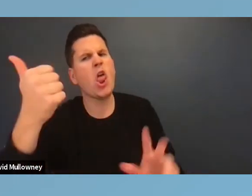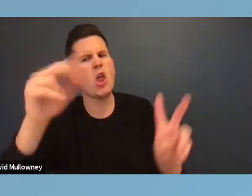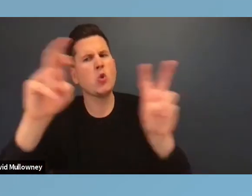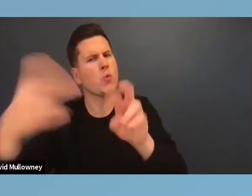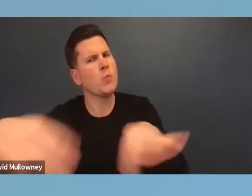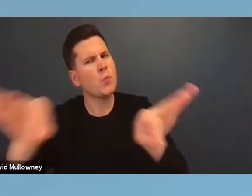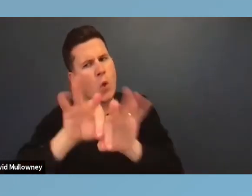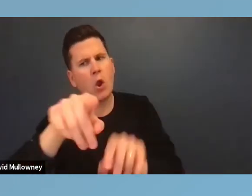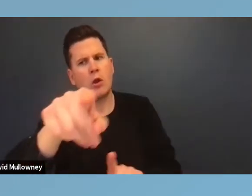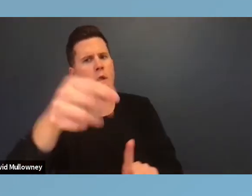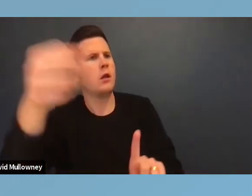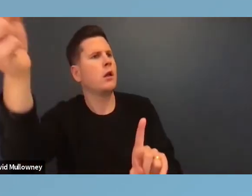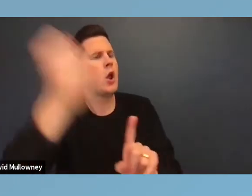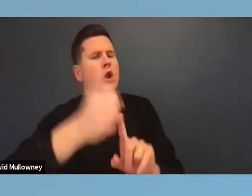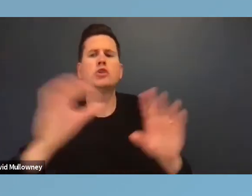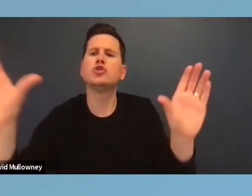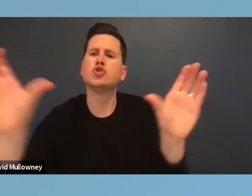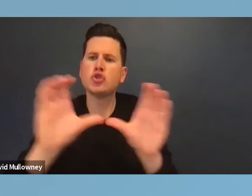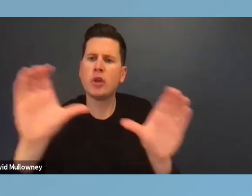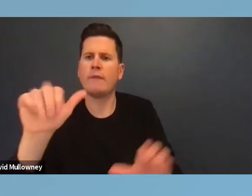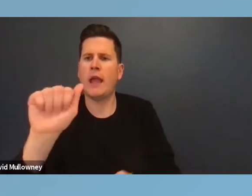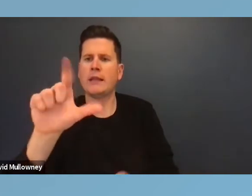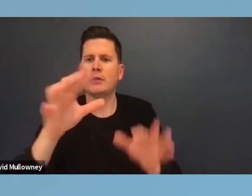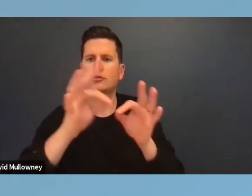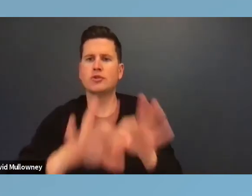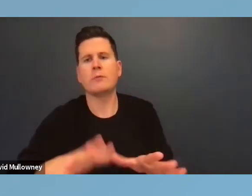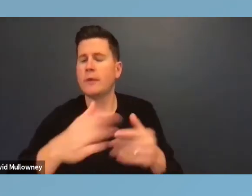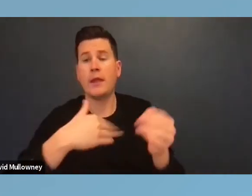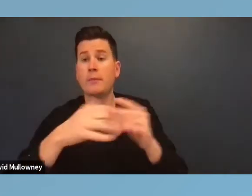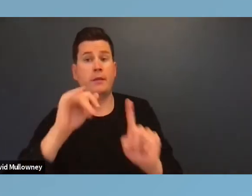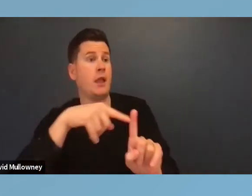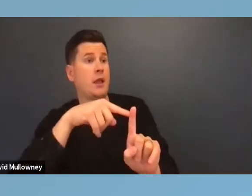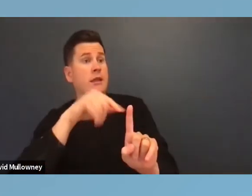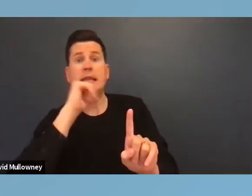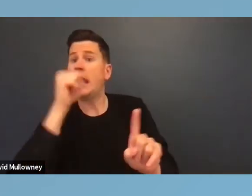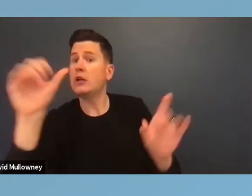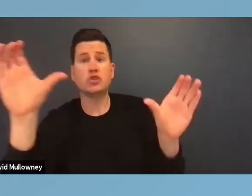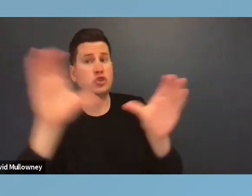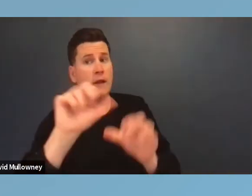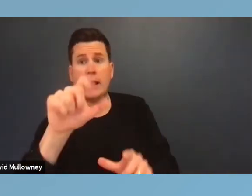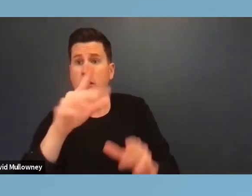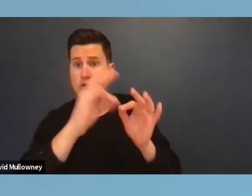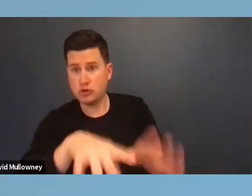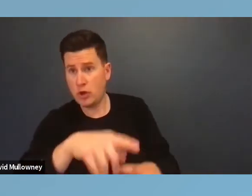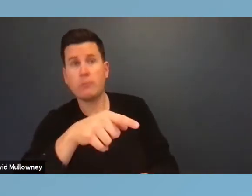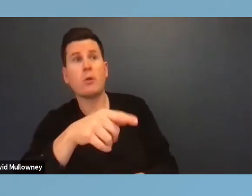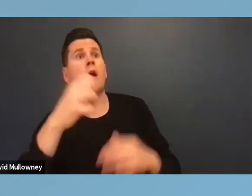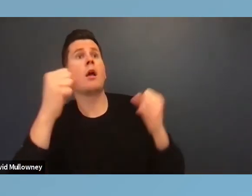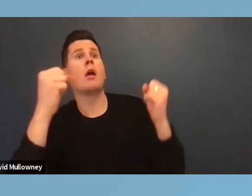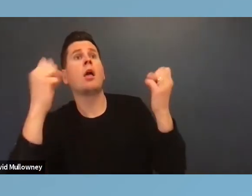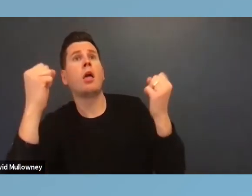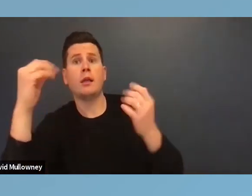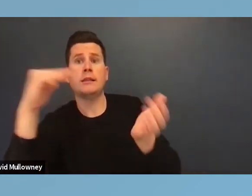wasn't certified. That's another important issue, making sure that you have a certified ASL interpreter. The interpreter in that situation was